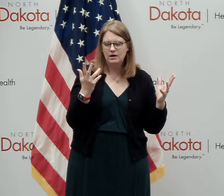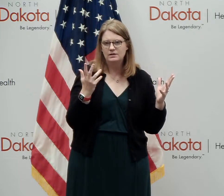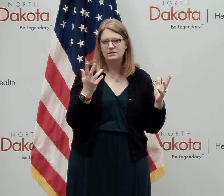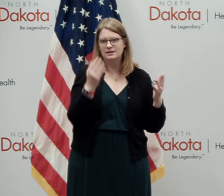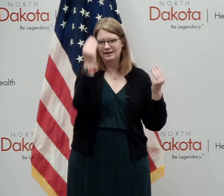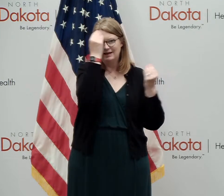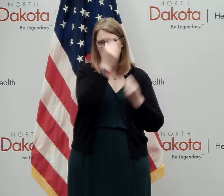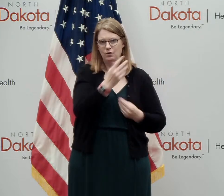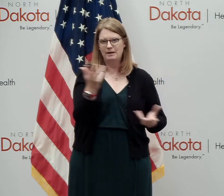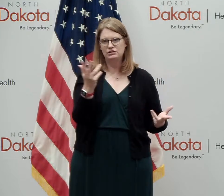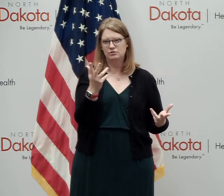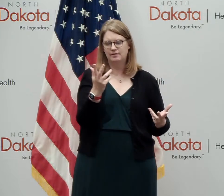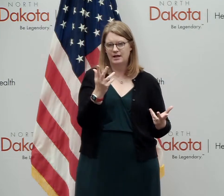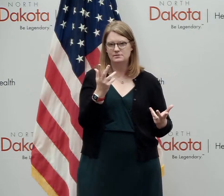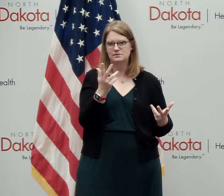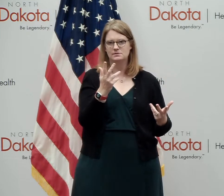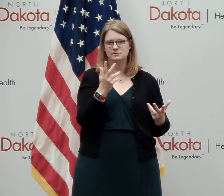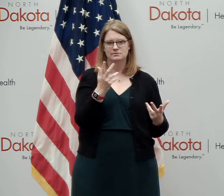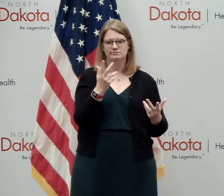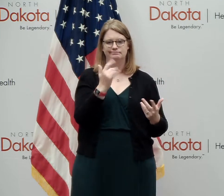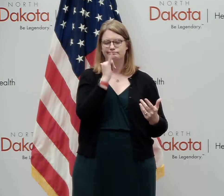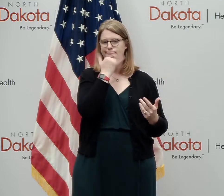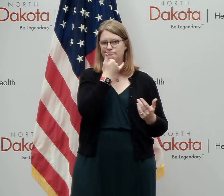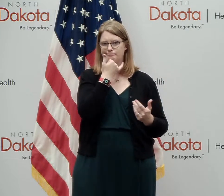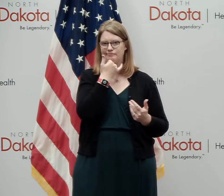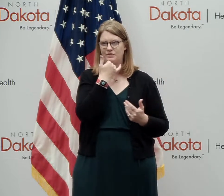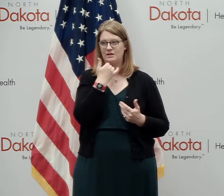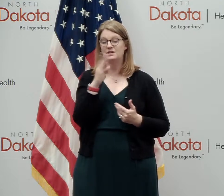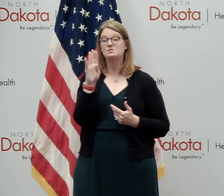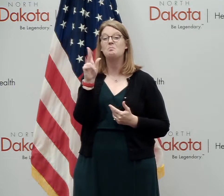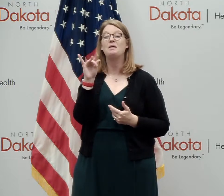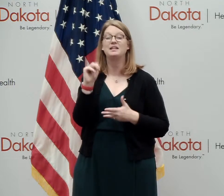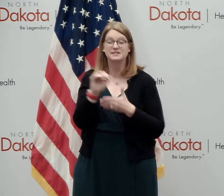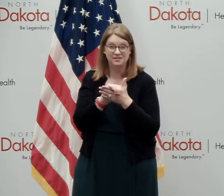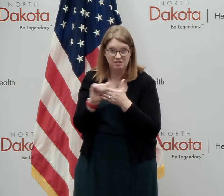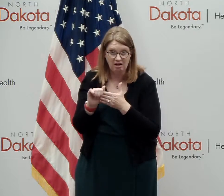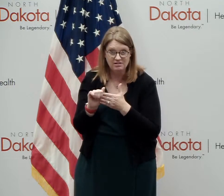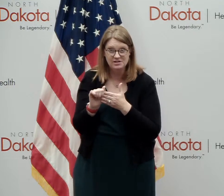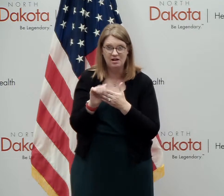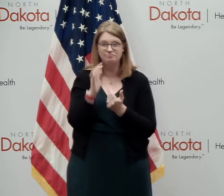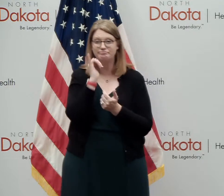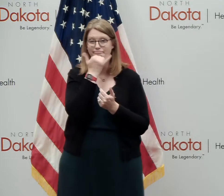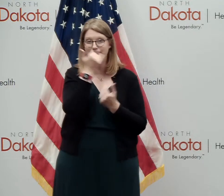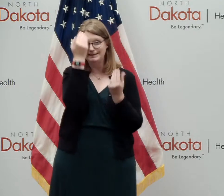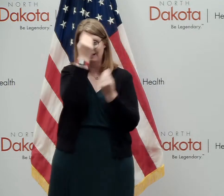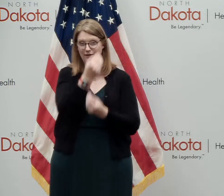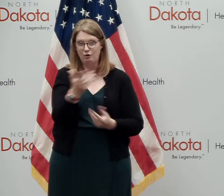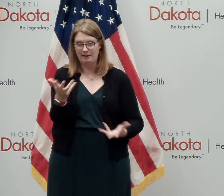is literally, hundreds of millions of dollars or billions of dollars of misinformation on the